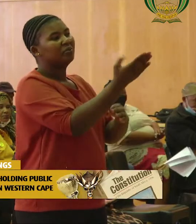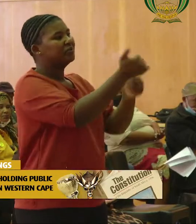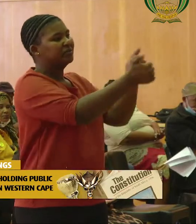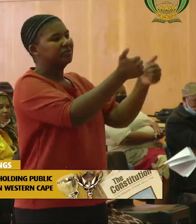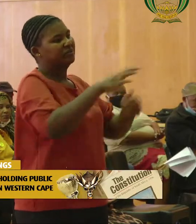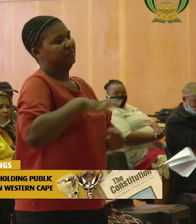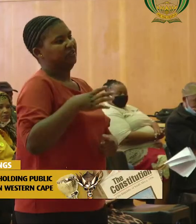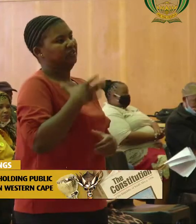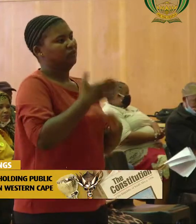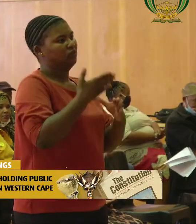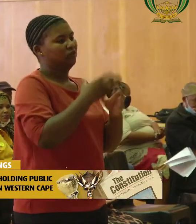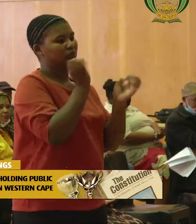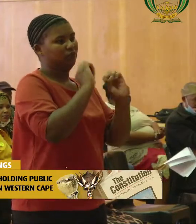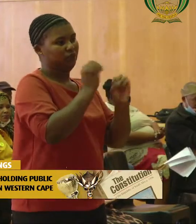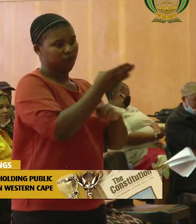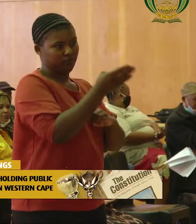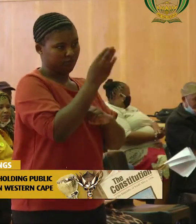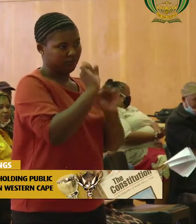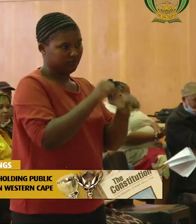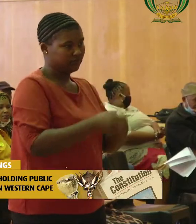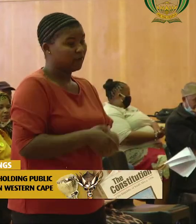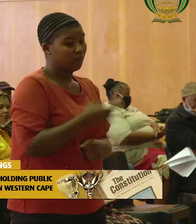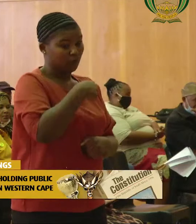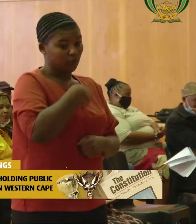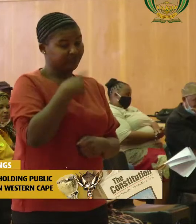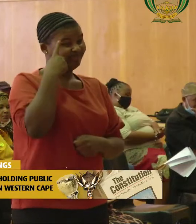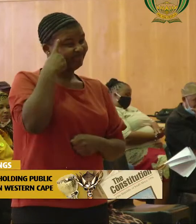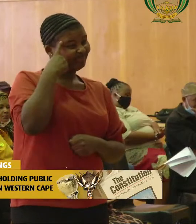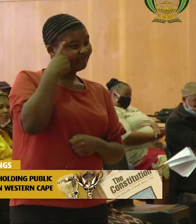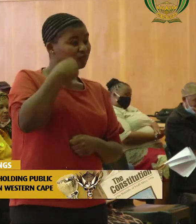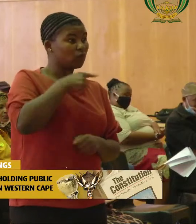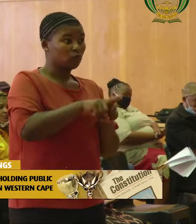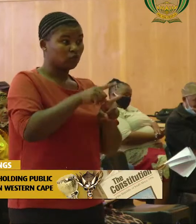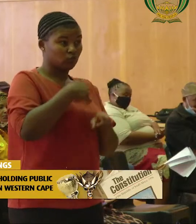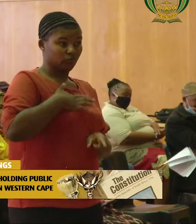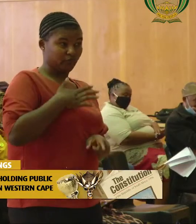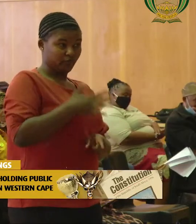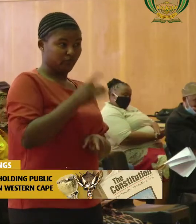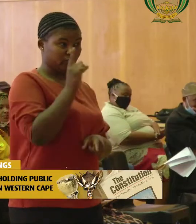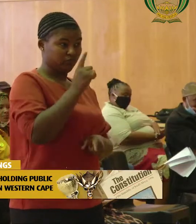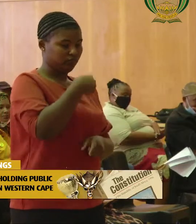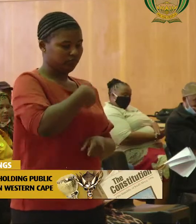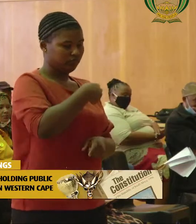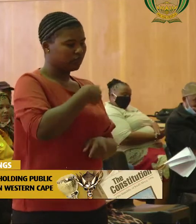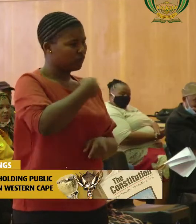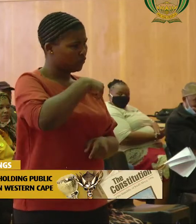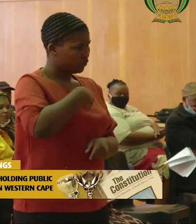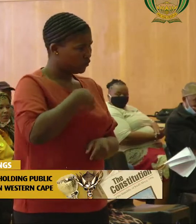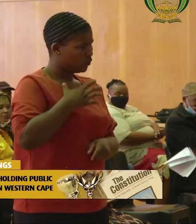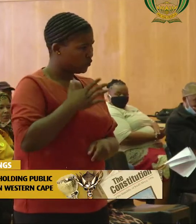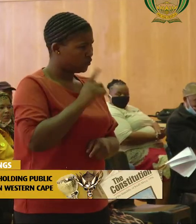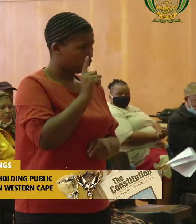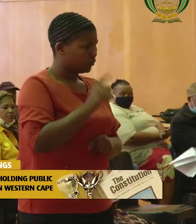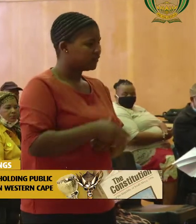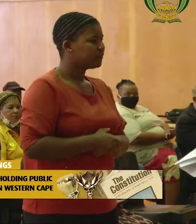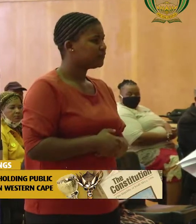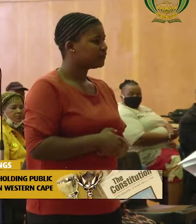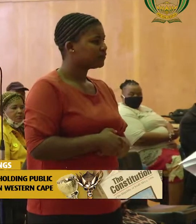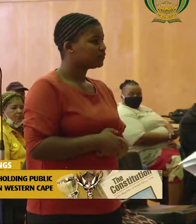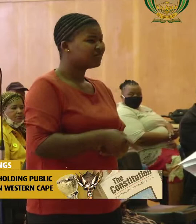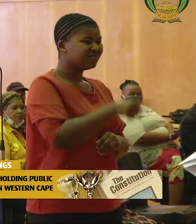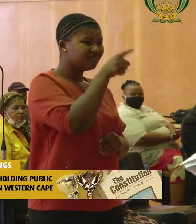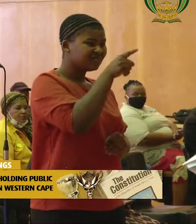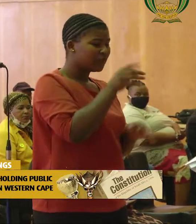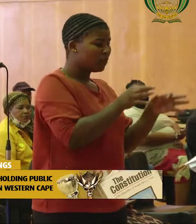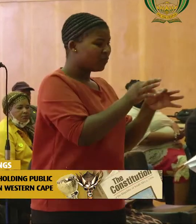bayenzayo. Into esiyicingayo nesiyifunayo ngumcimbi nokubana imibutho